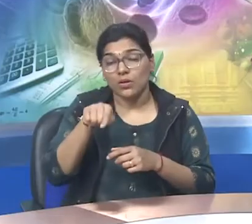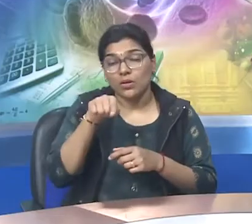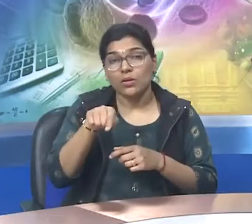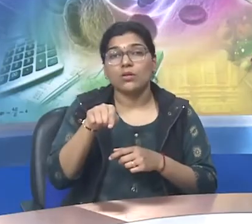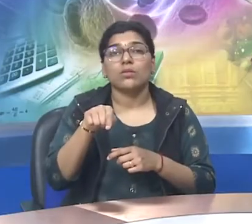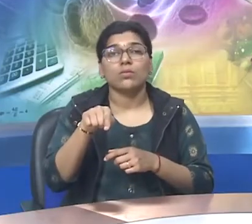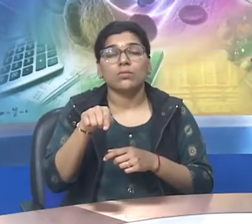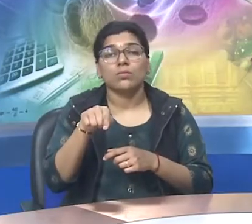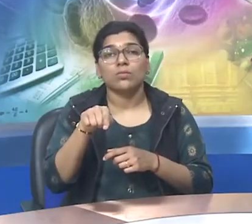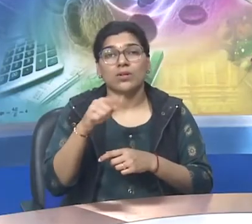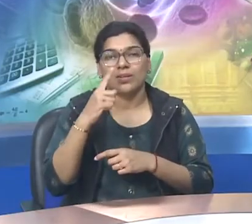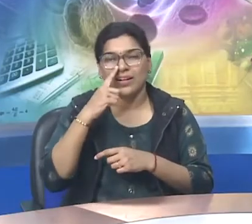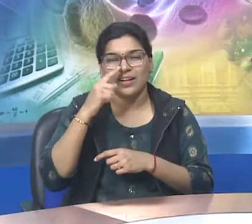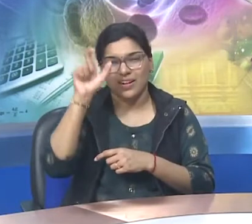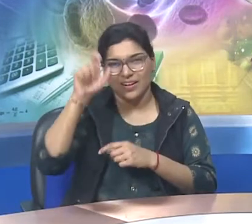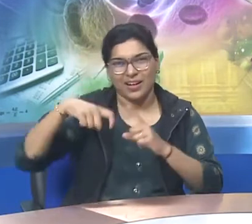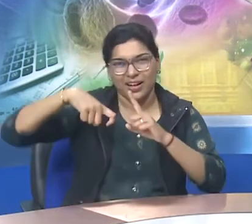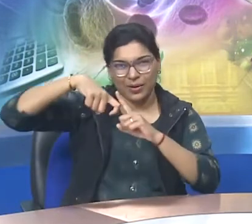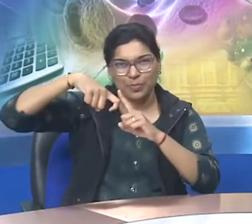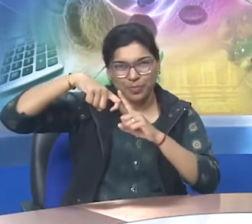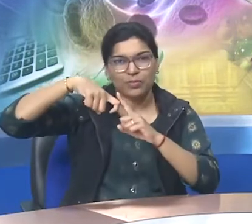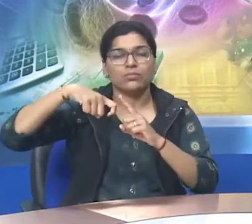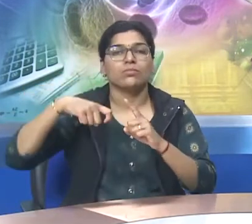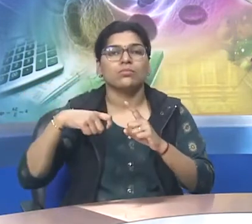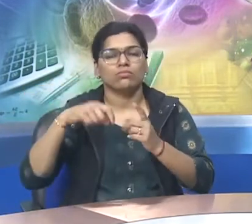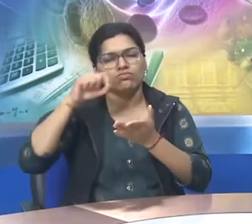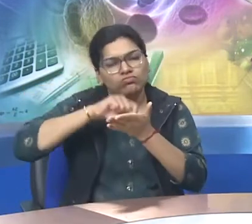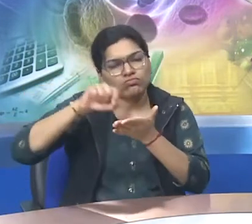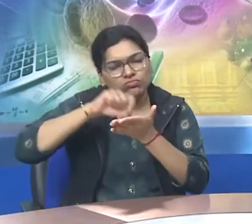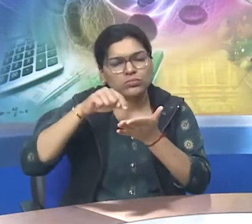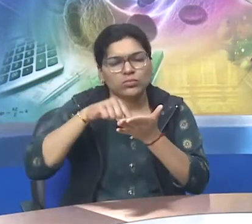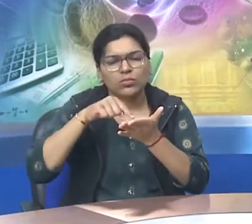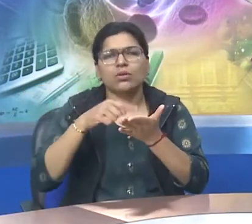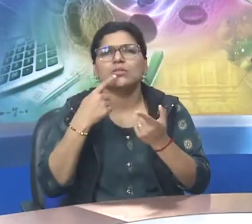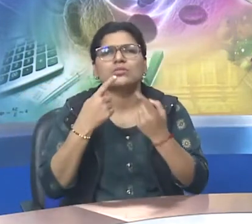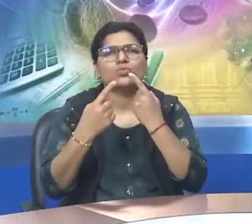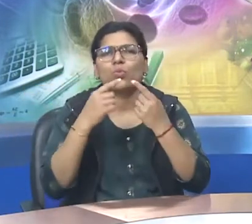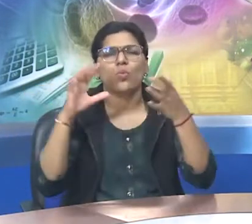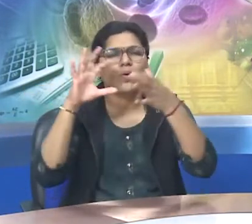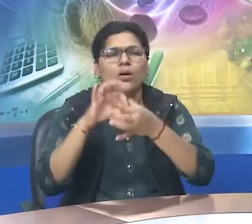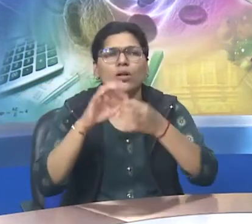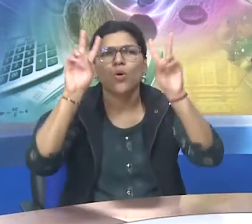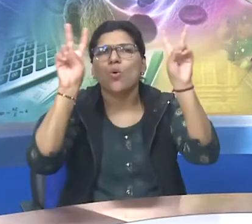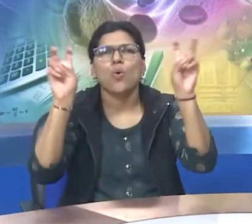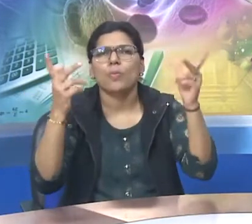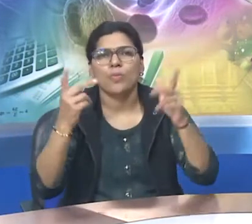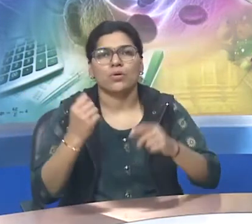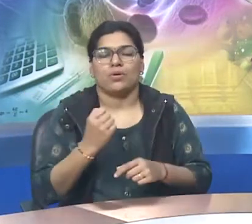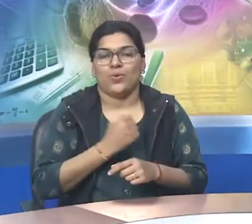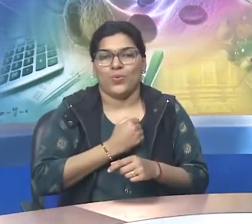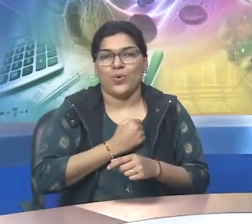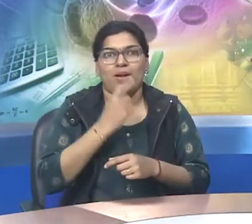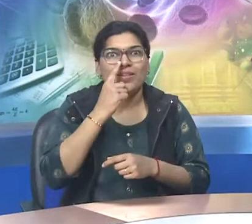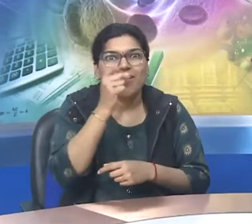Now let us begin the story. Kamala Das, she has written a